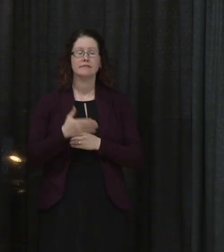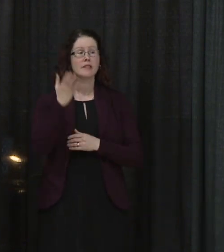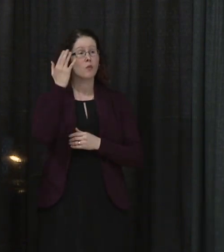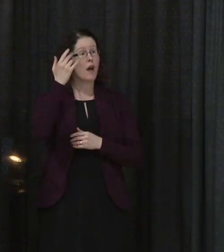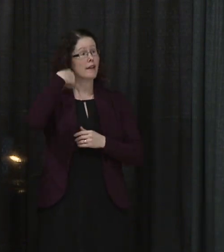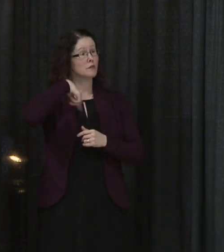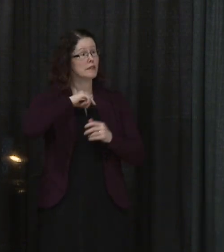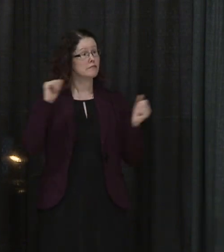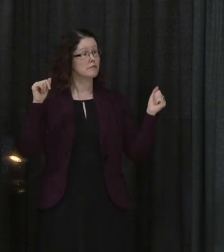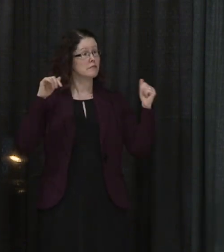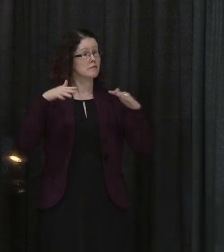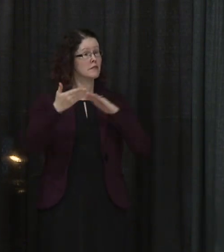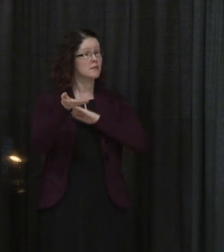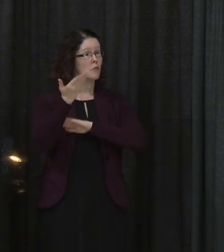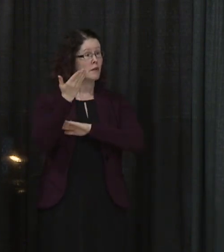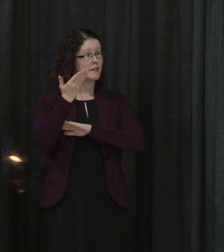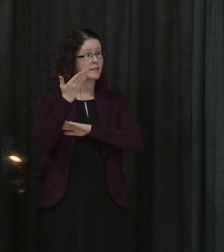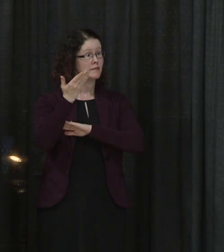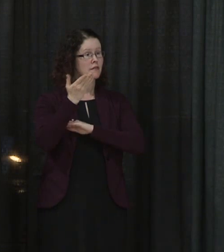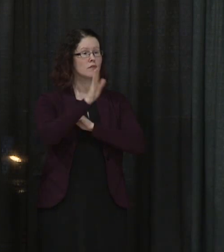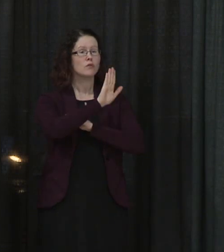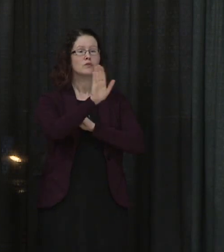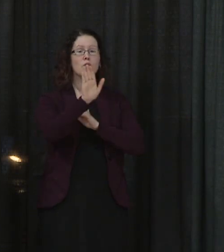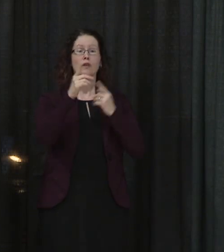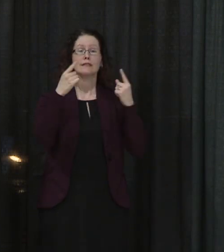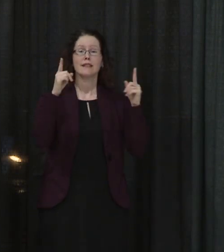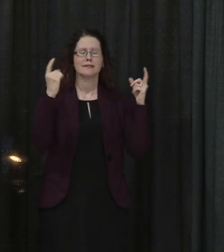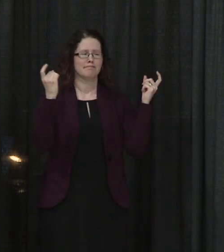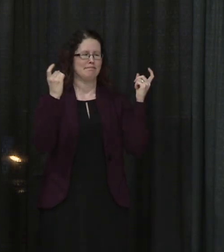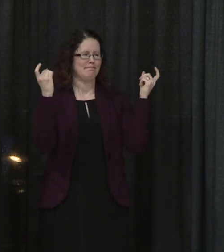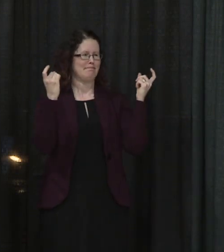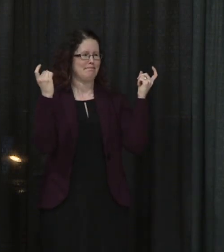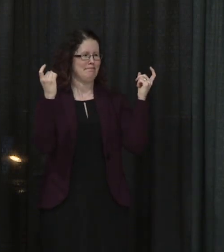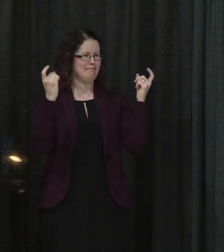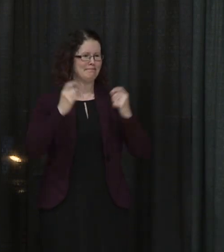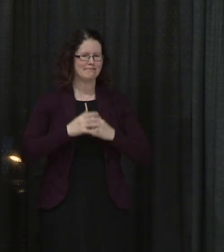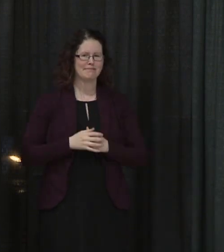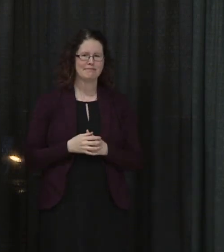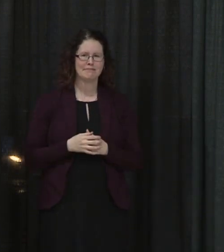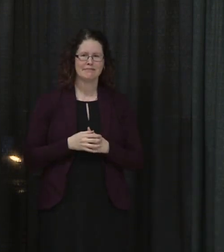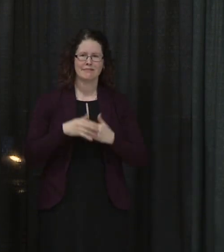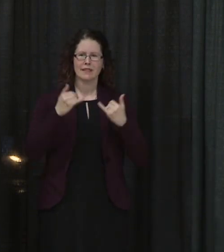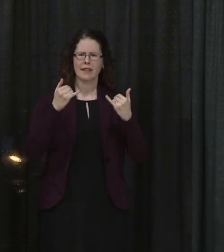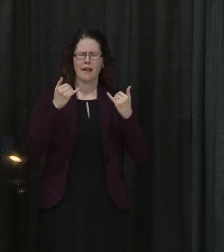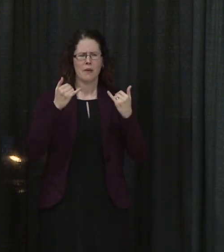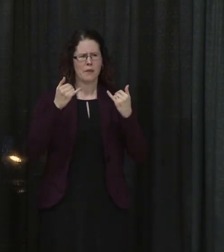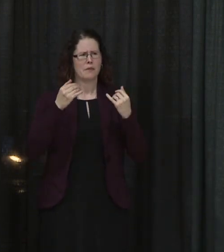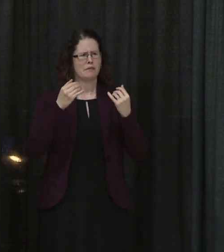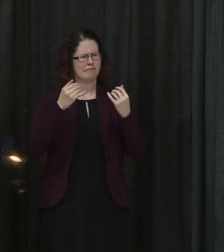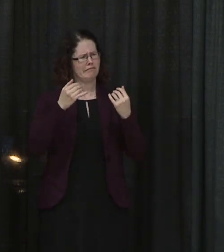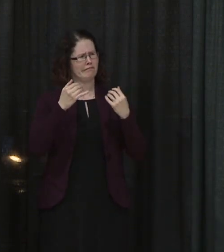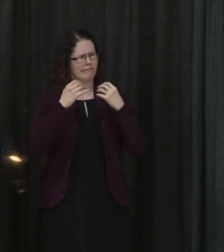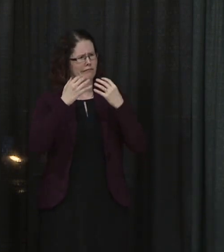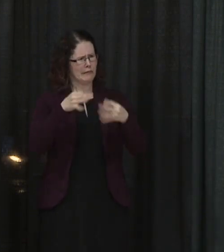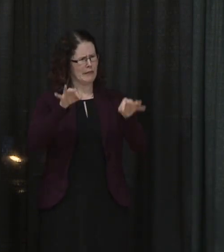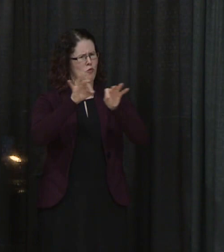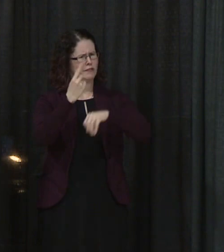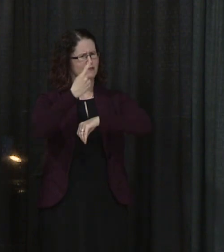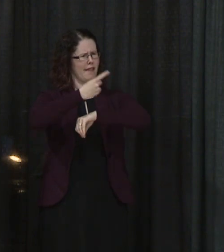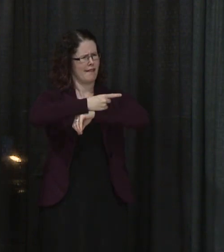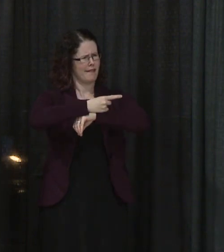reason only, and that's to celebrate your success in reaching a very significant milestone in your lives.